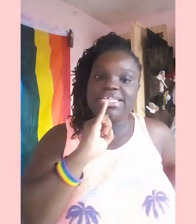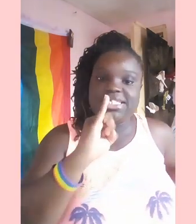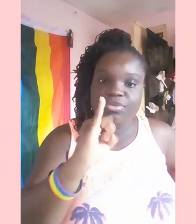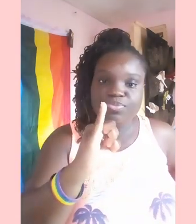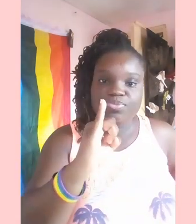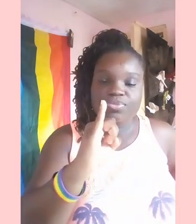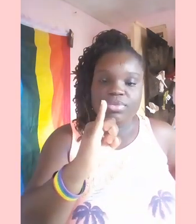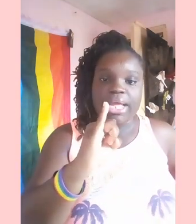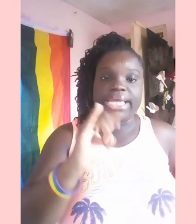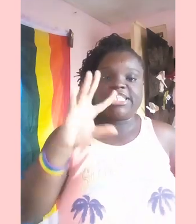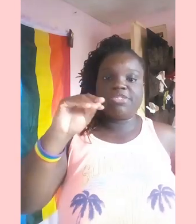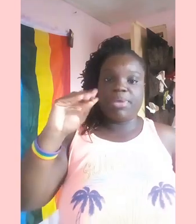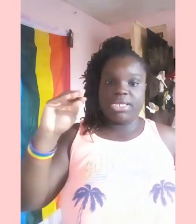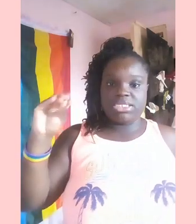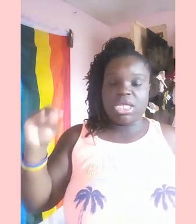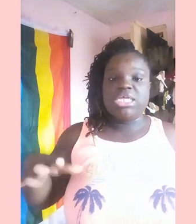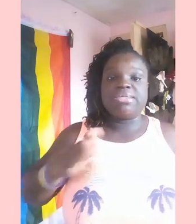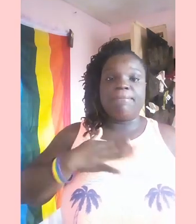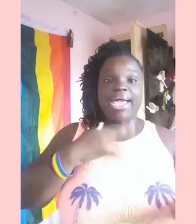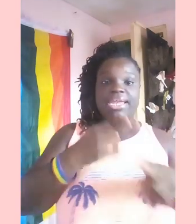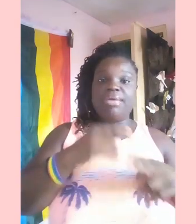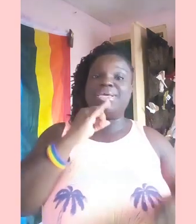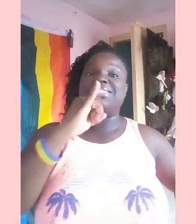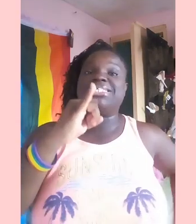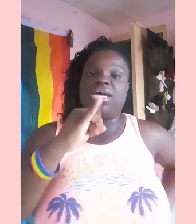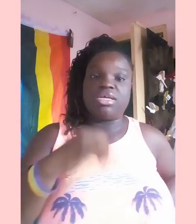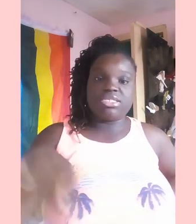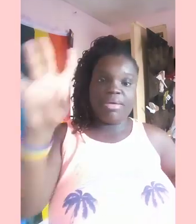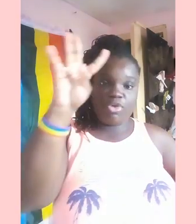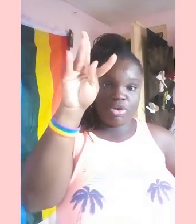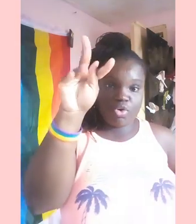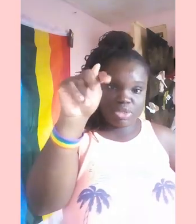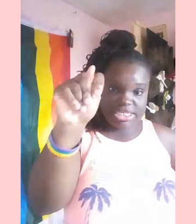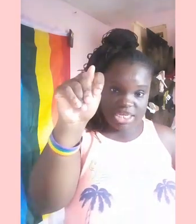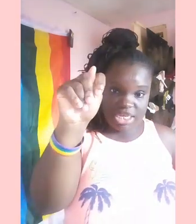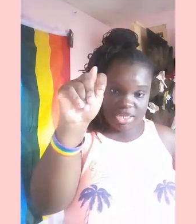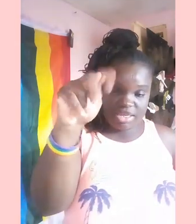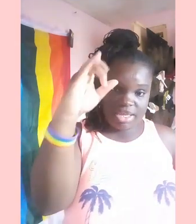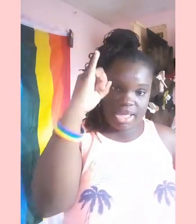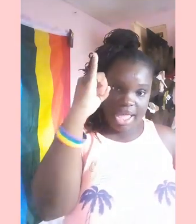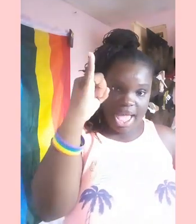is, and you spell it. So my name is Tiana, so I'm going to go